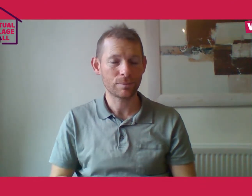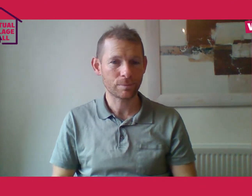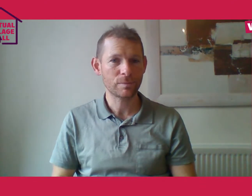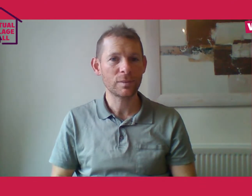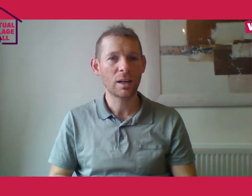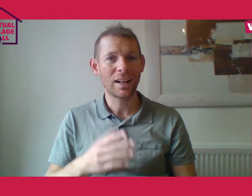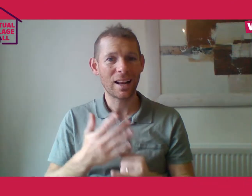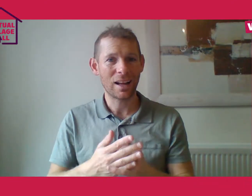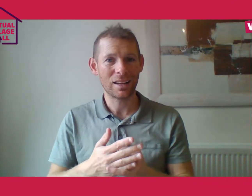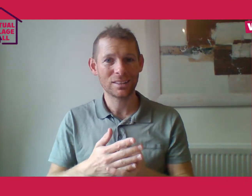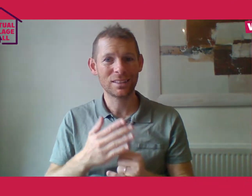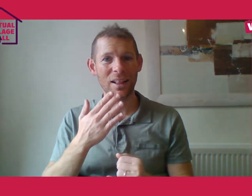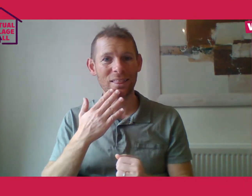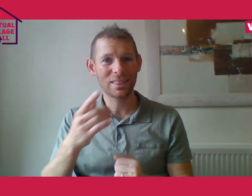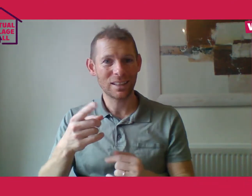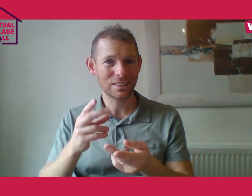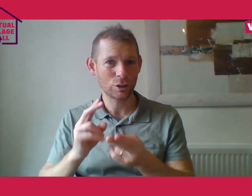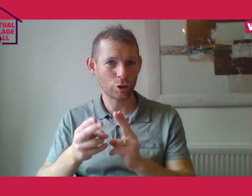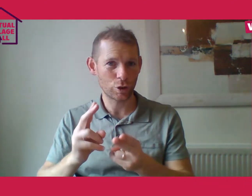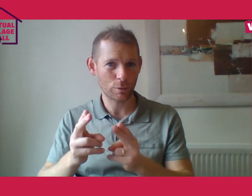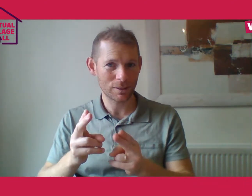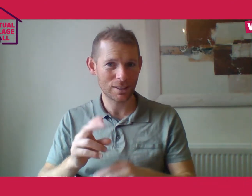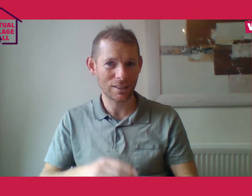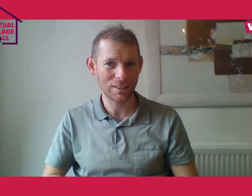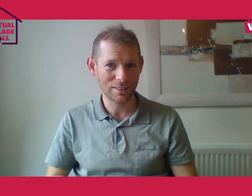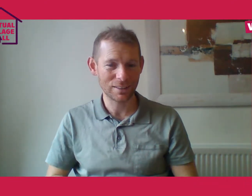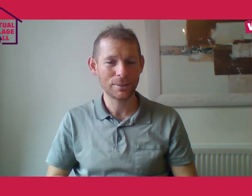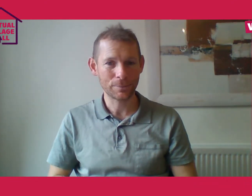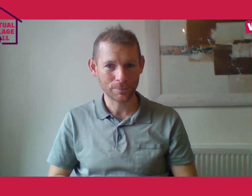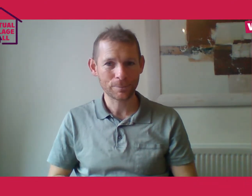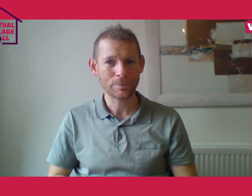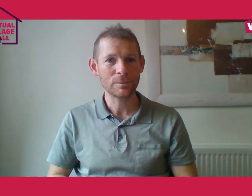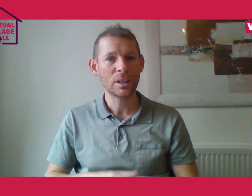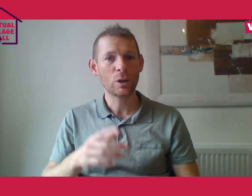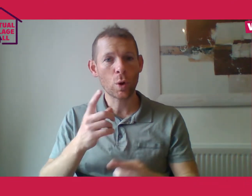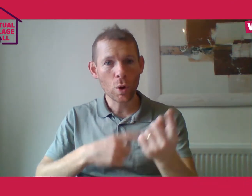giving me this opportunity to teach. And also thank you to the interpreter.